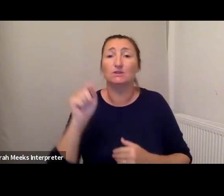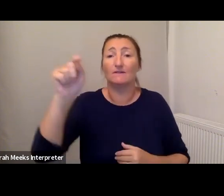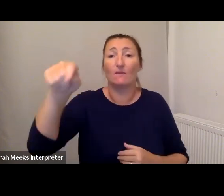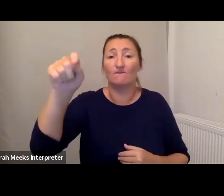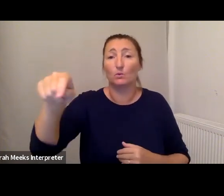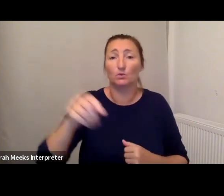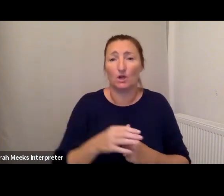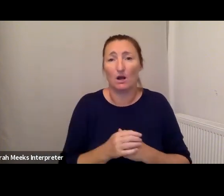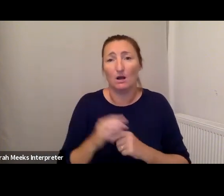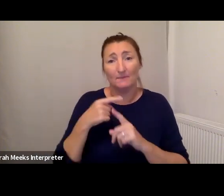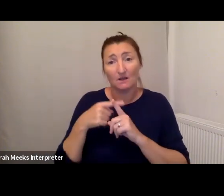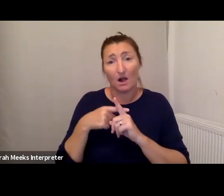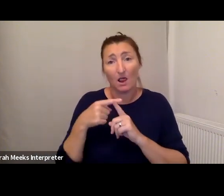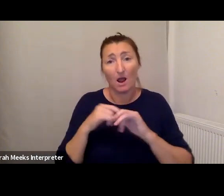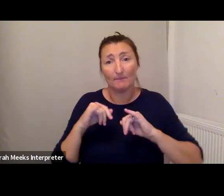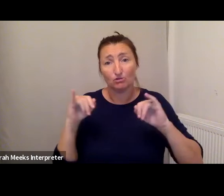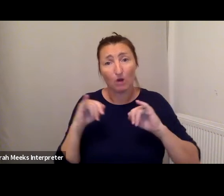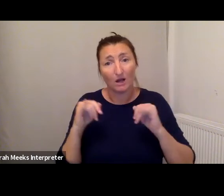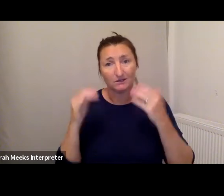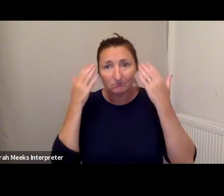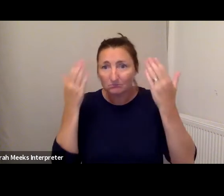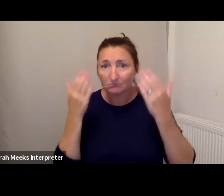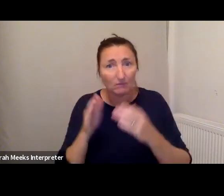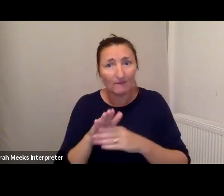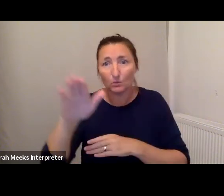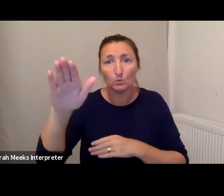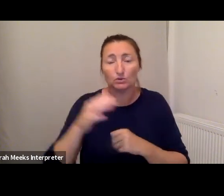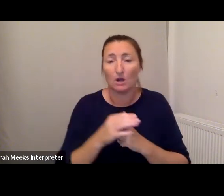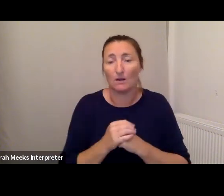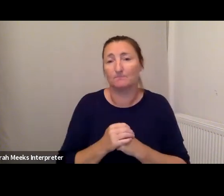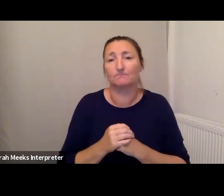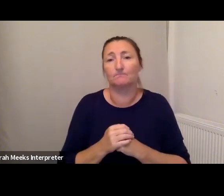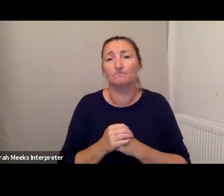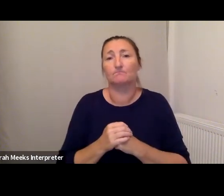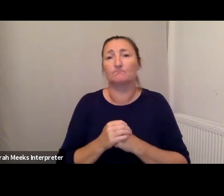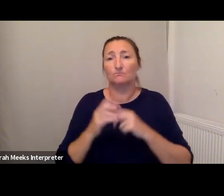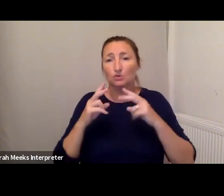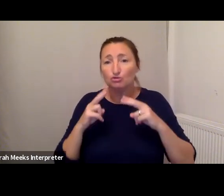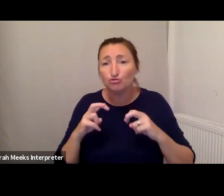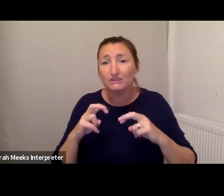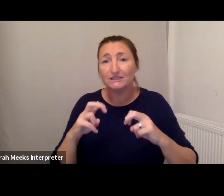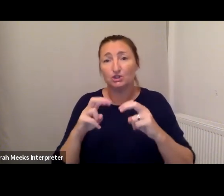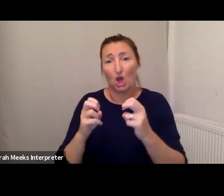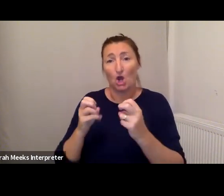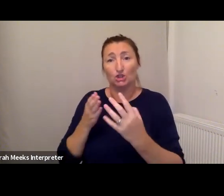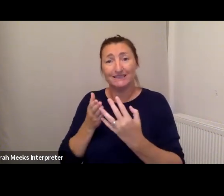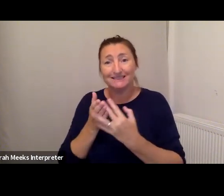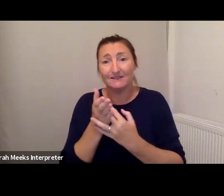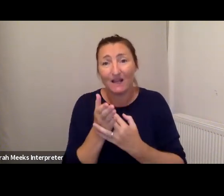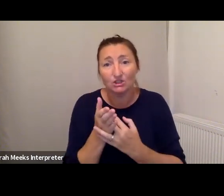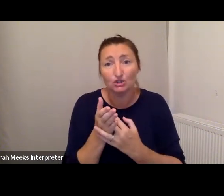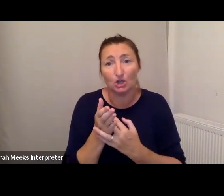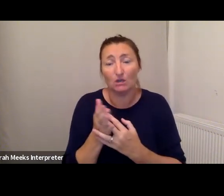in climate crisis, we are not really sure where we are going. More research and intervention should be explored in this